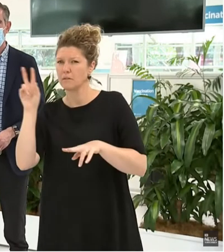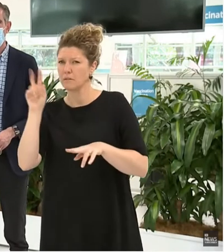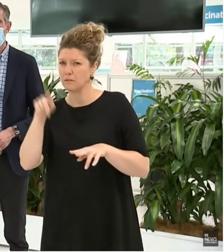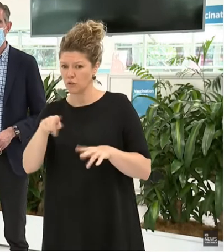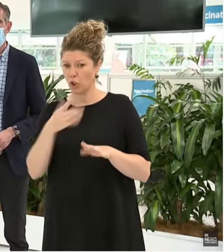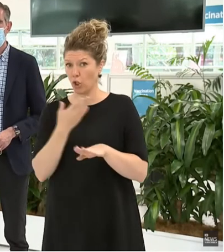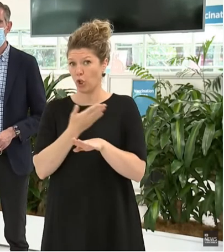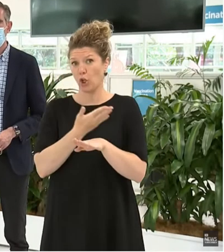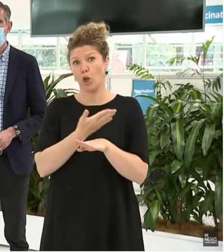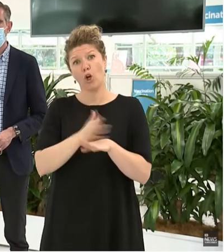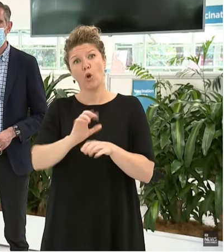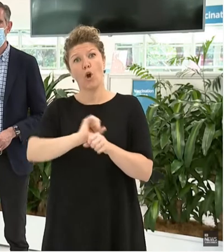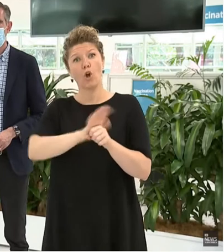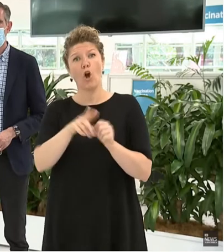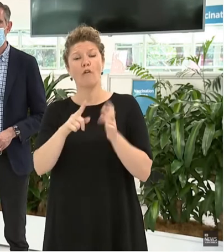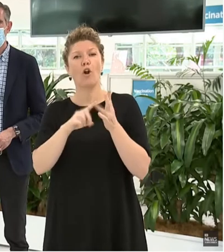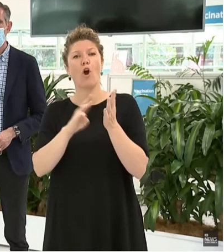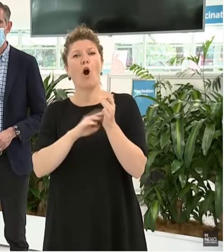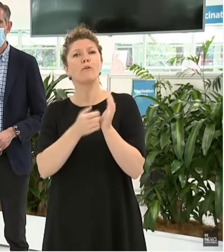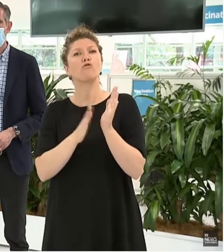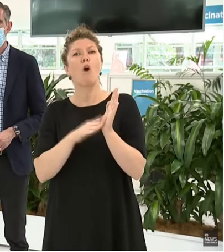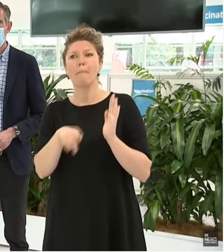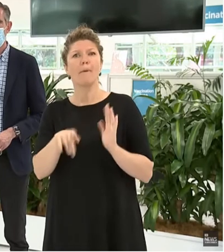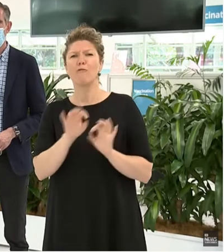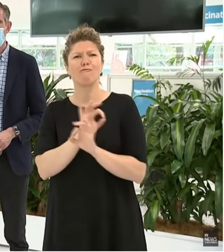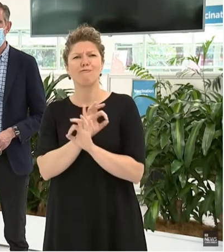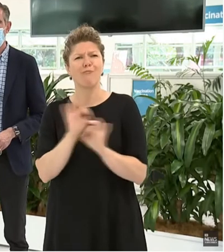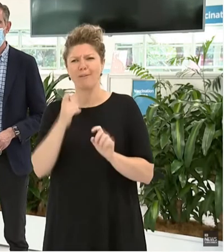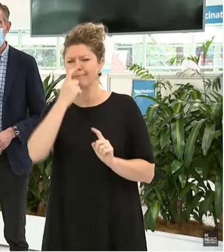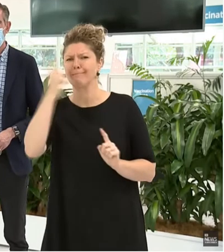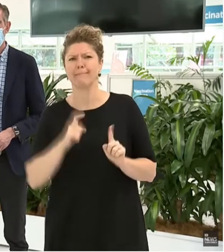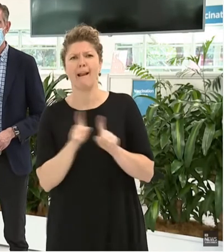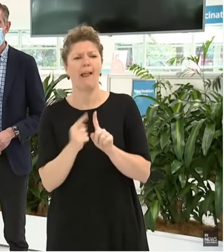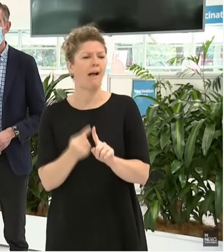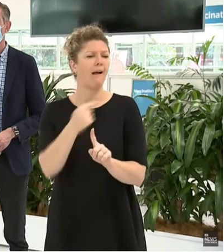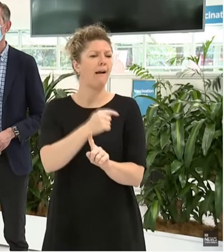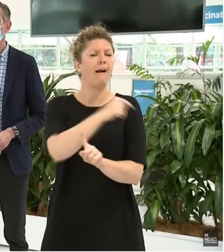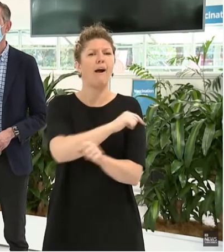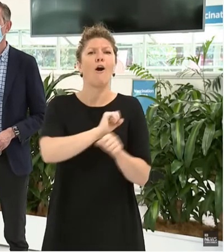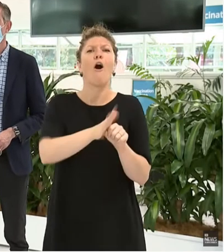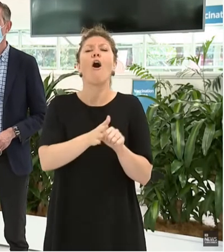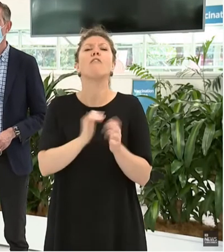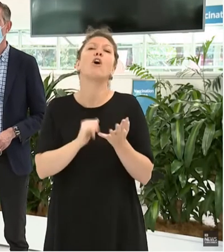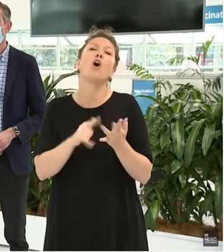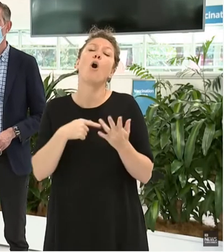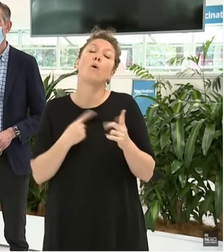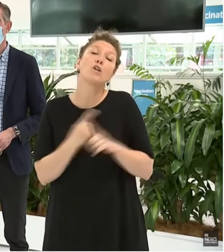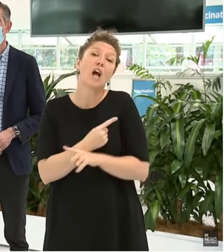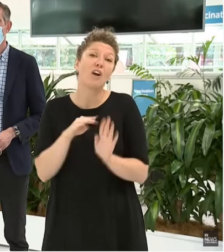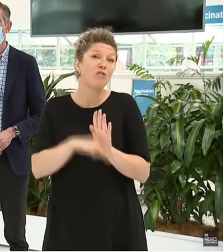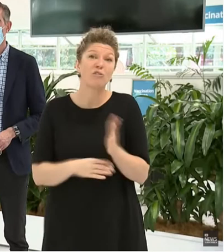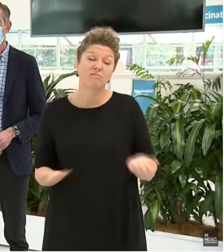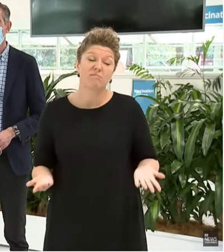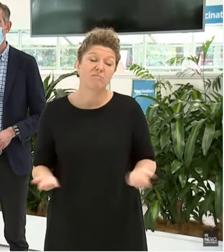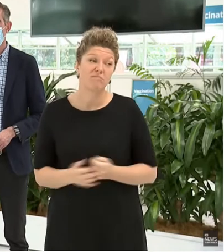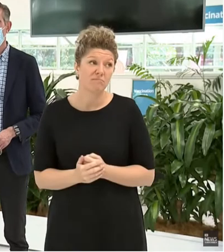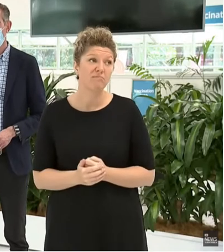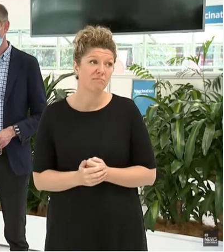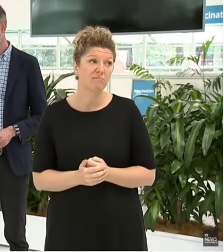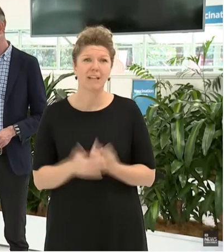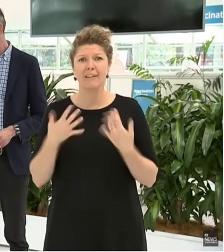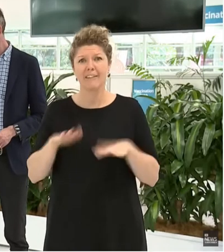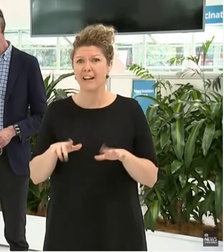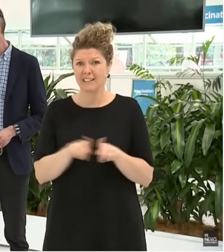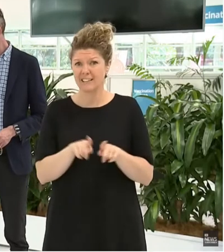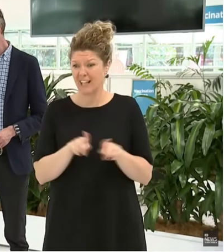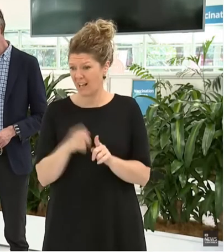severe. So on that basis, we're looking at how we reconfigure our approach to it. In other words, as the Premier has said many times, and as I've said numerous times,